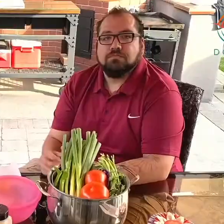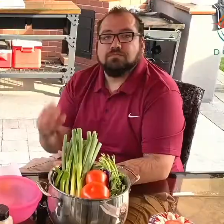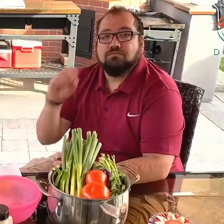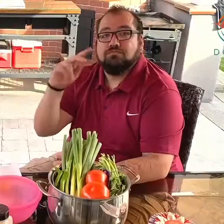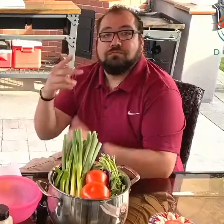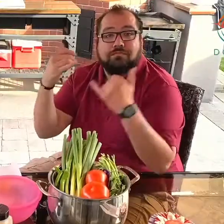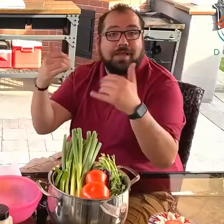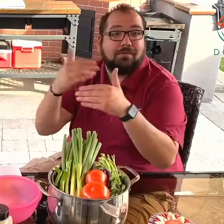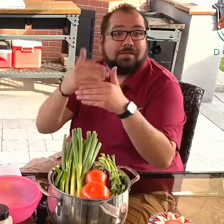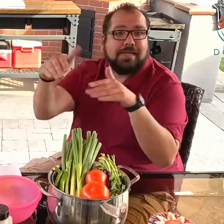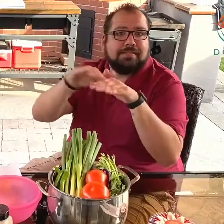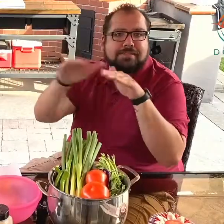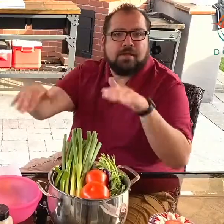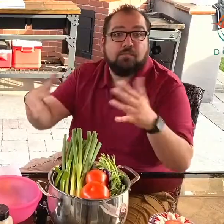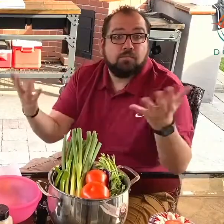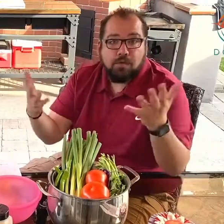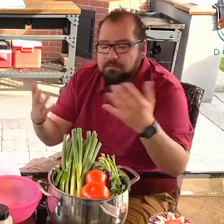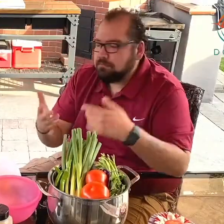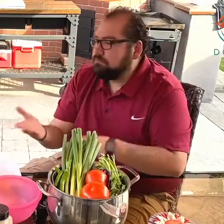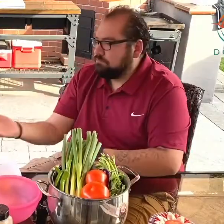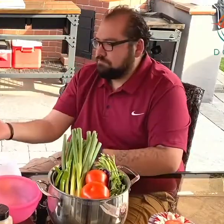So now the next step,